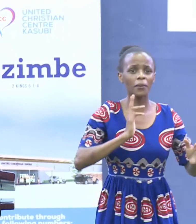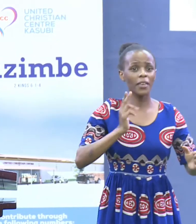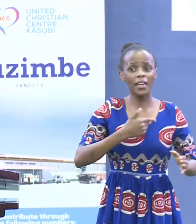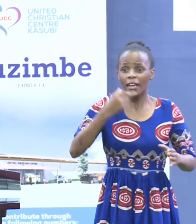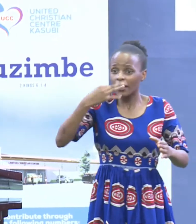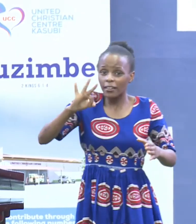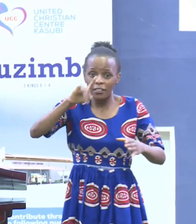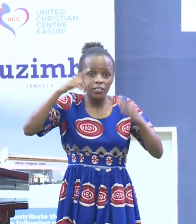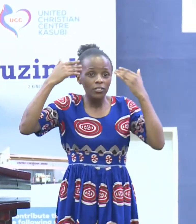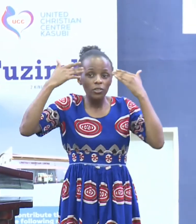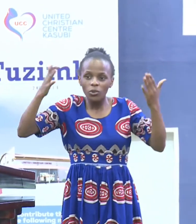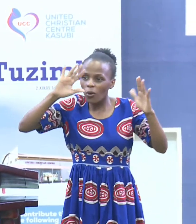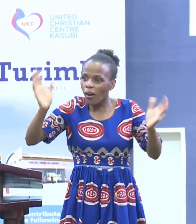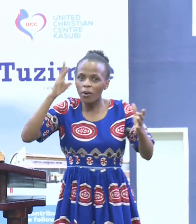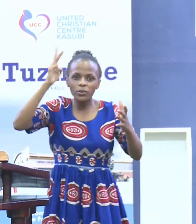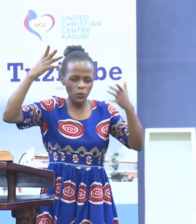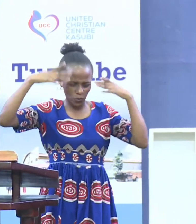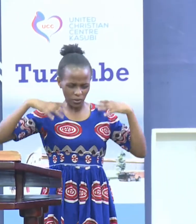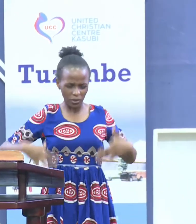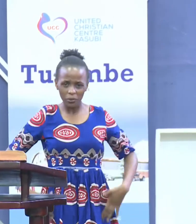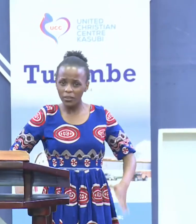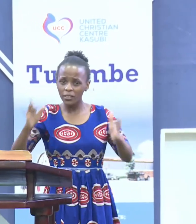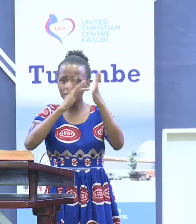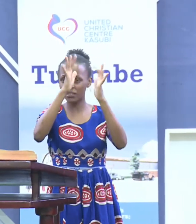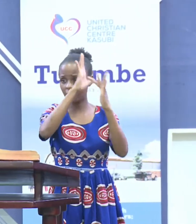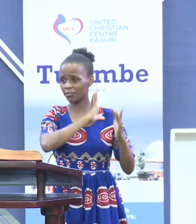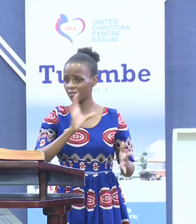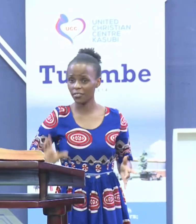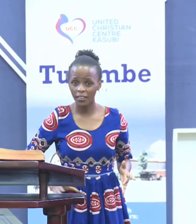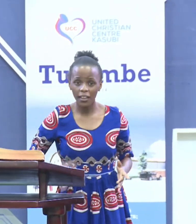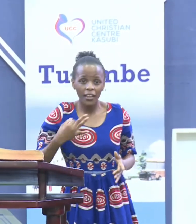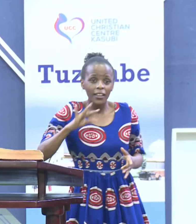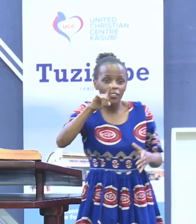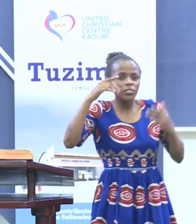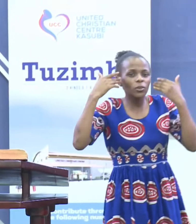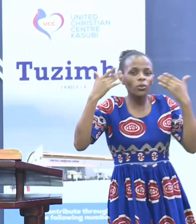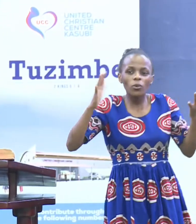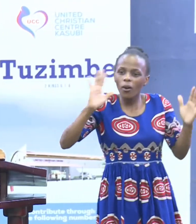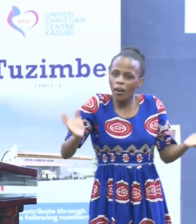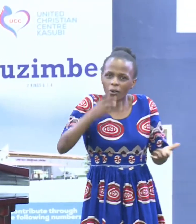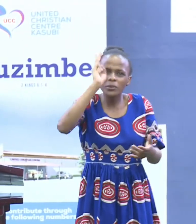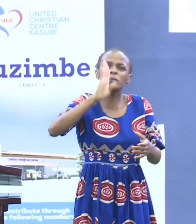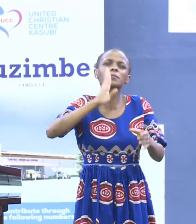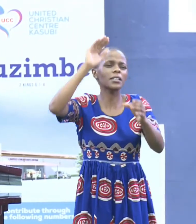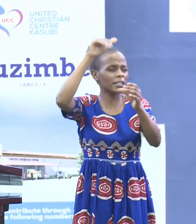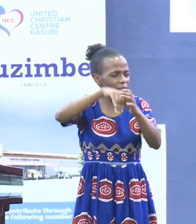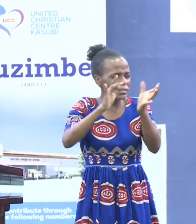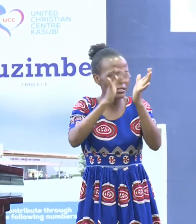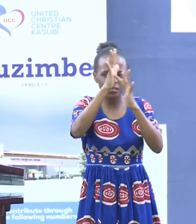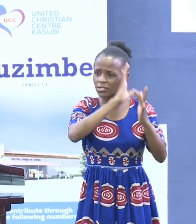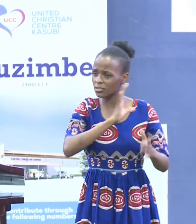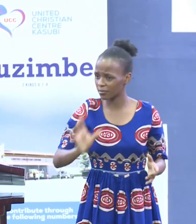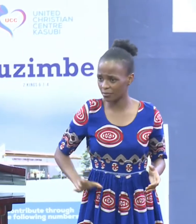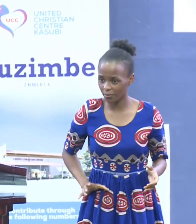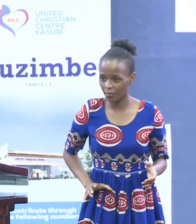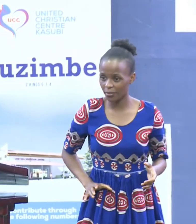If you don't know how you're going to dress up with Jesus, if you don't know how you're going to abide